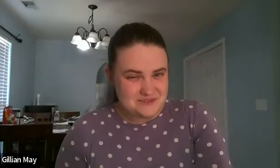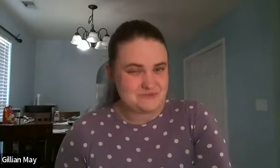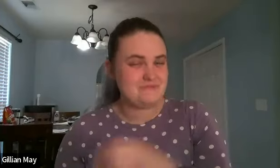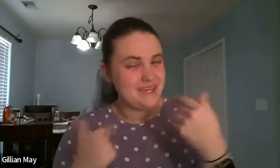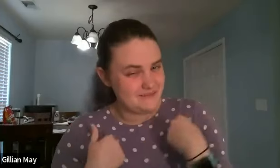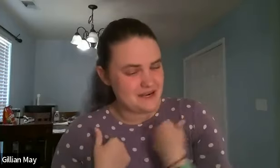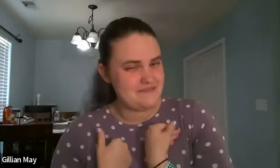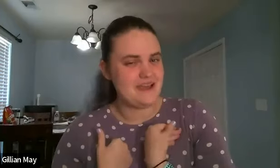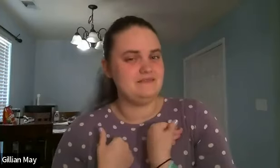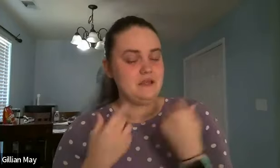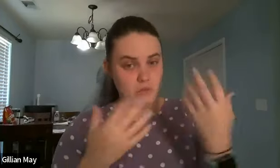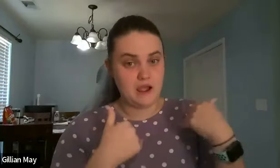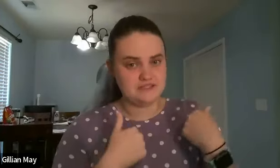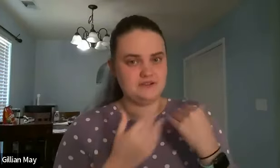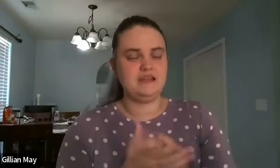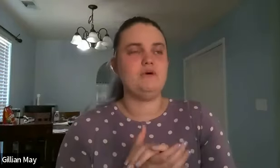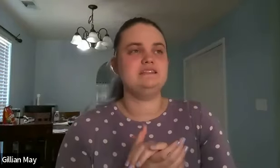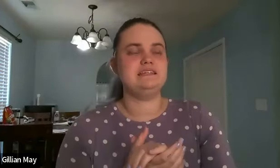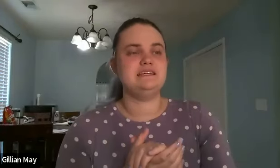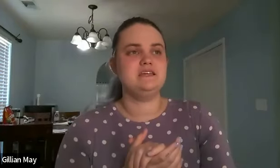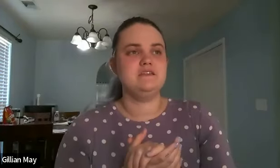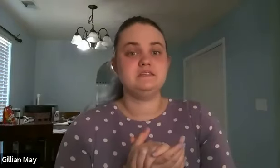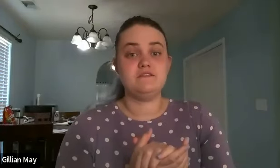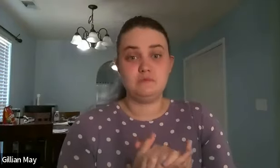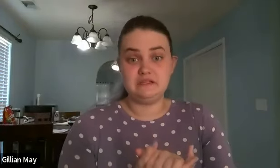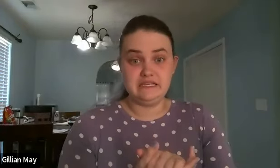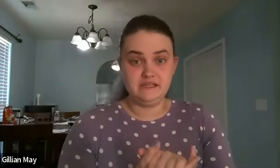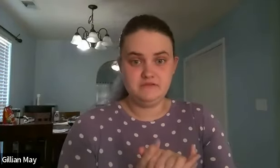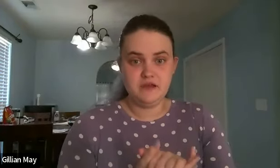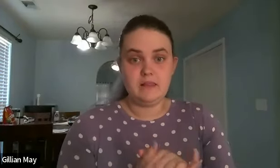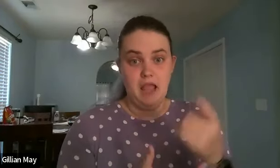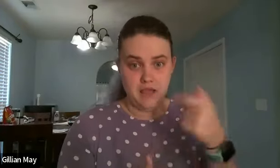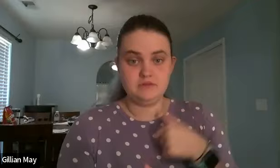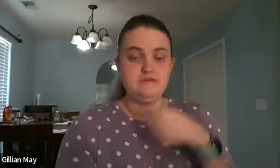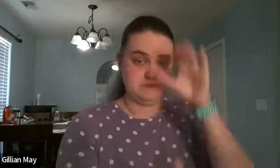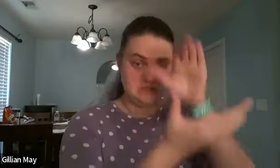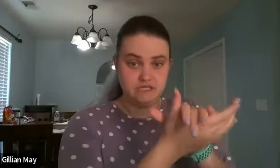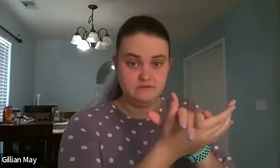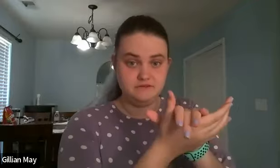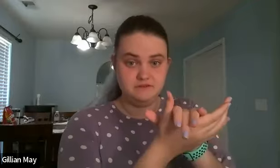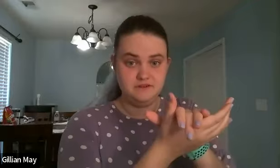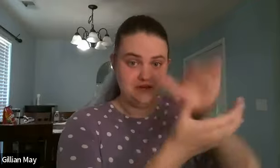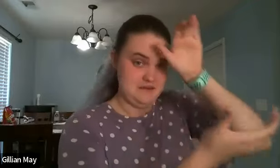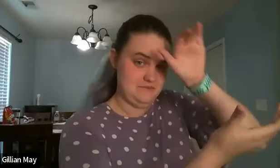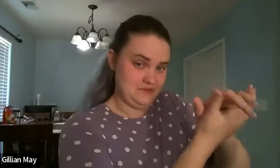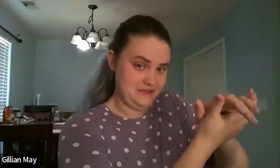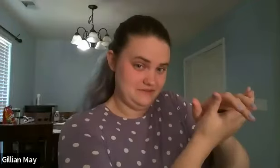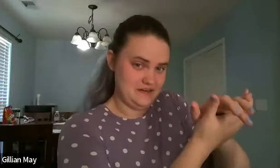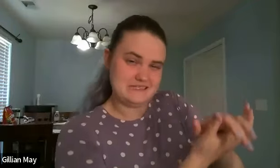with me, what I've had, like when I was learning is the sign for believe. Like I believe is believe, believe. And I was